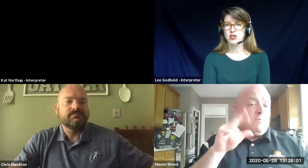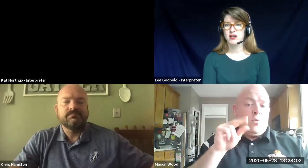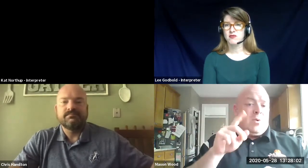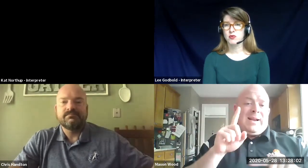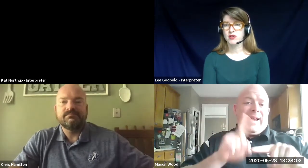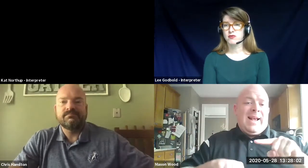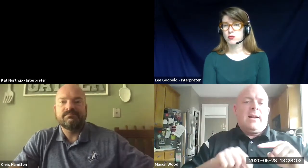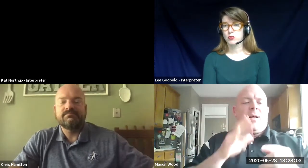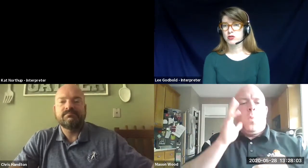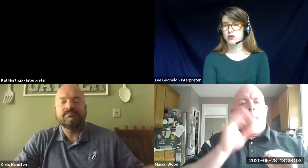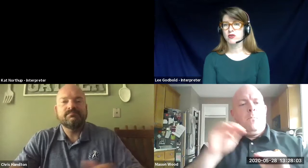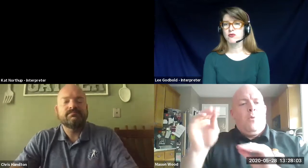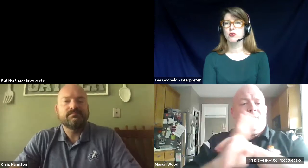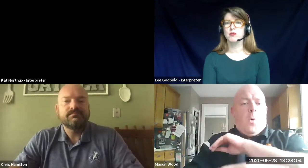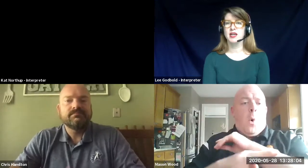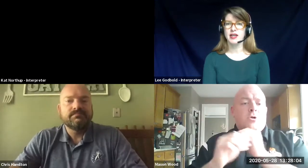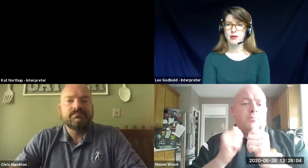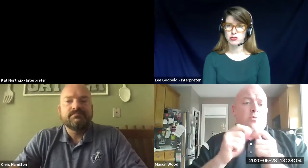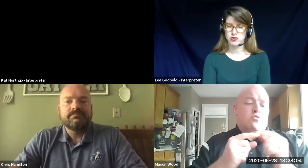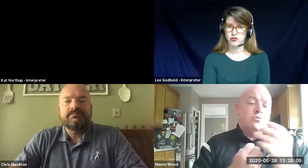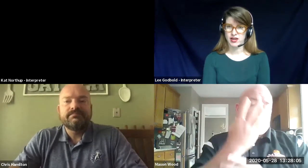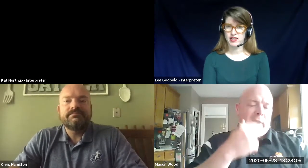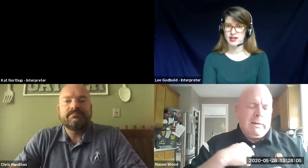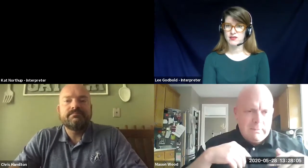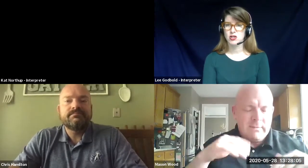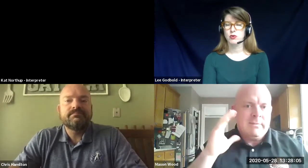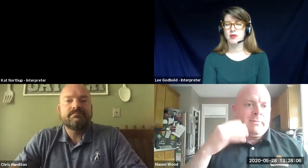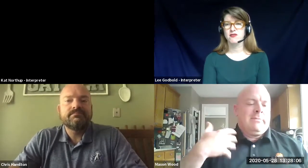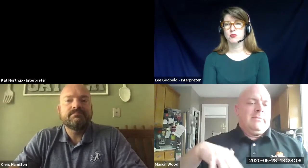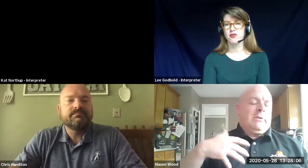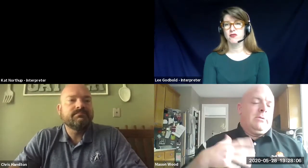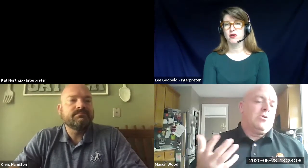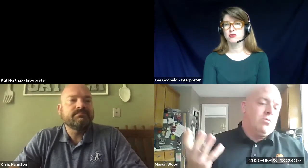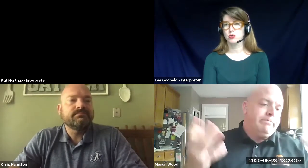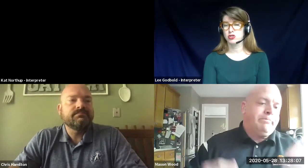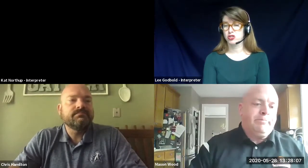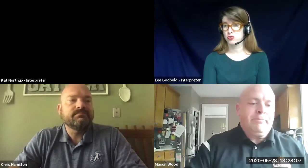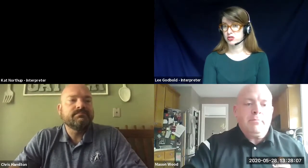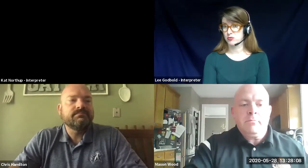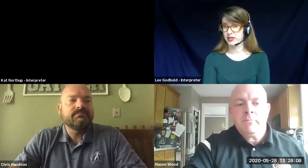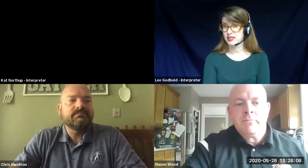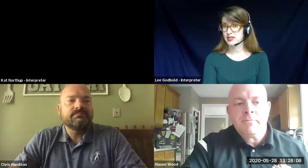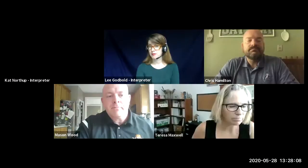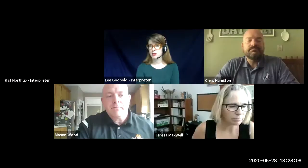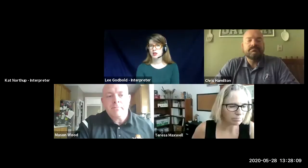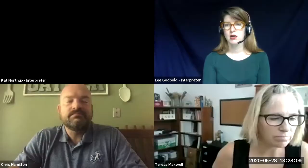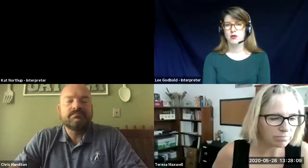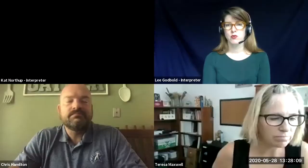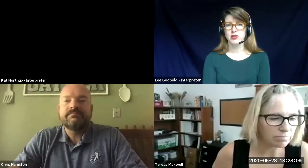possibility of moving forward or if we would be unable to do that. And if so, we may have to move our fall sports to the springtime, which would